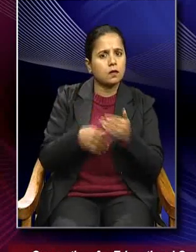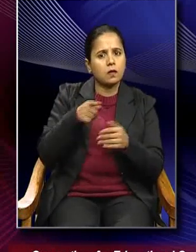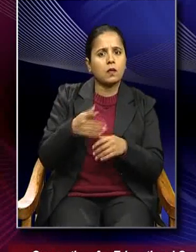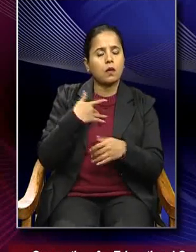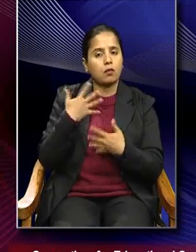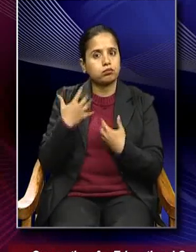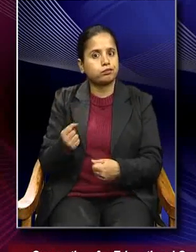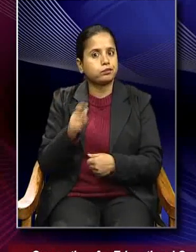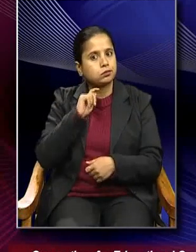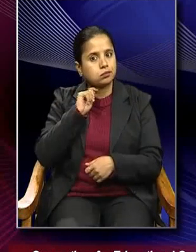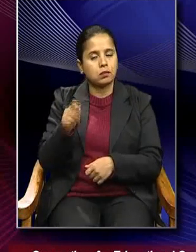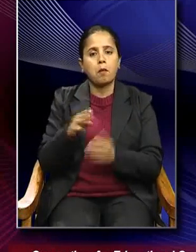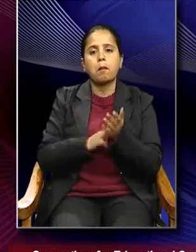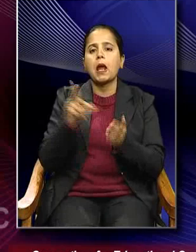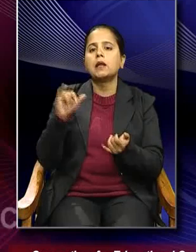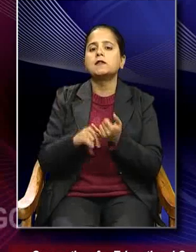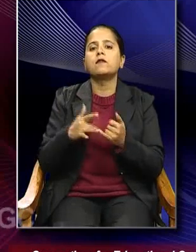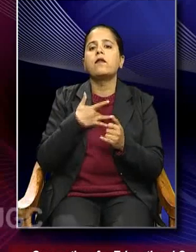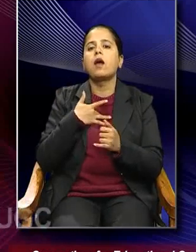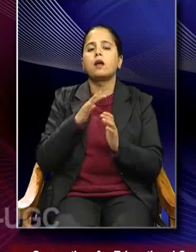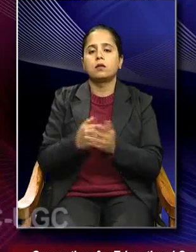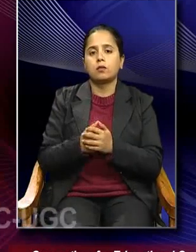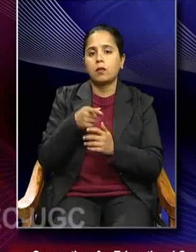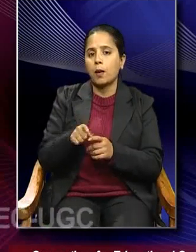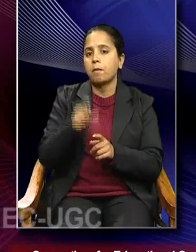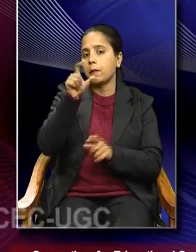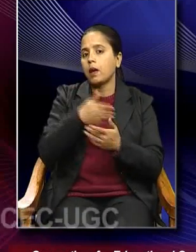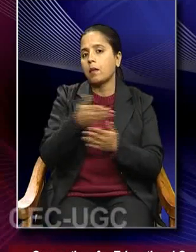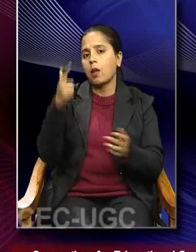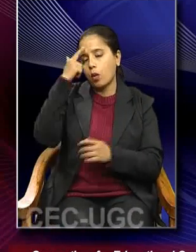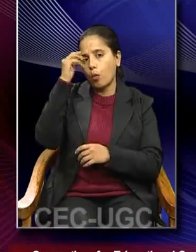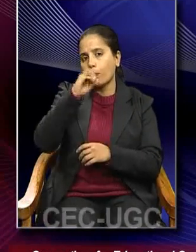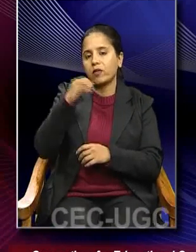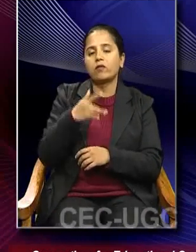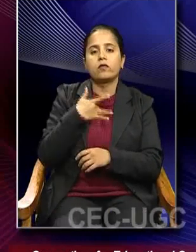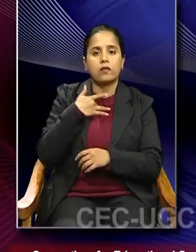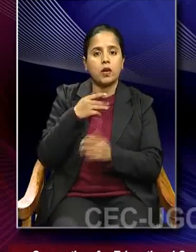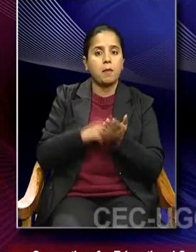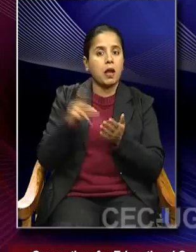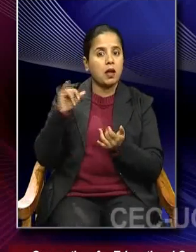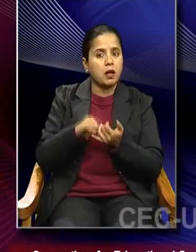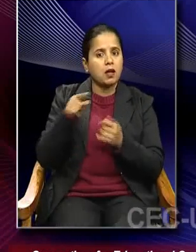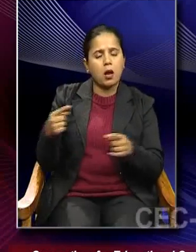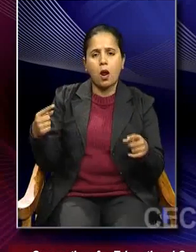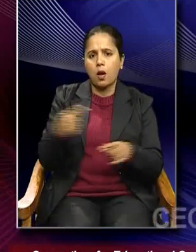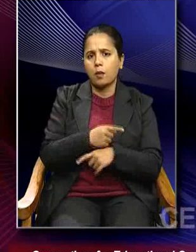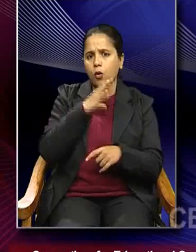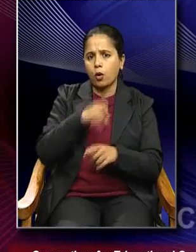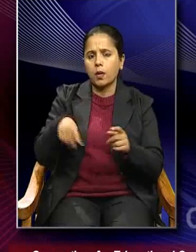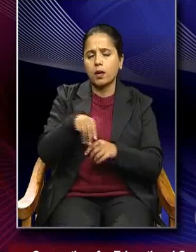obsessed, according to Mills, with the public opinion. Mills' opposition to